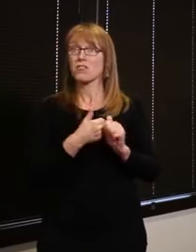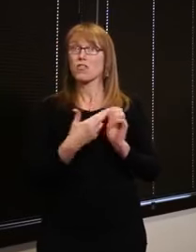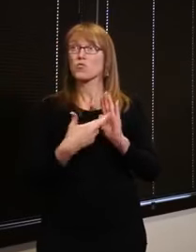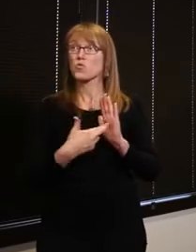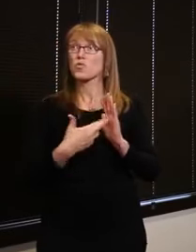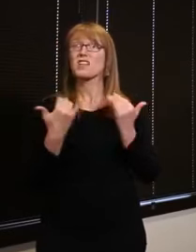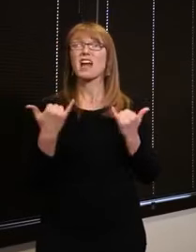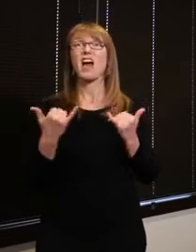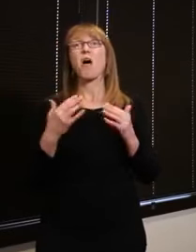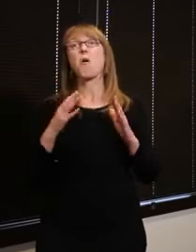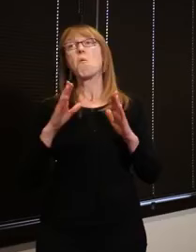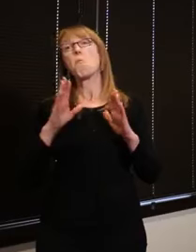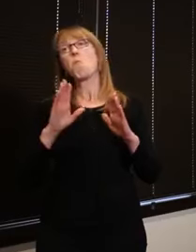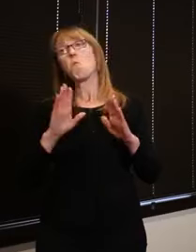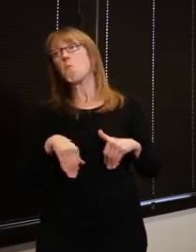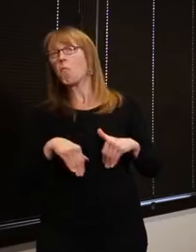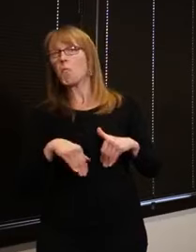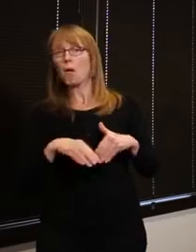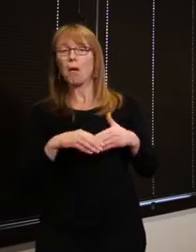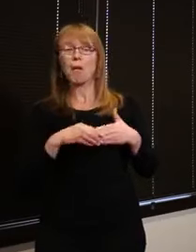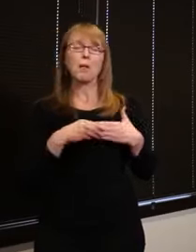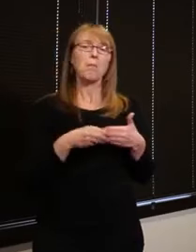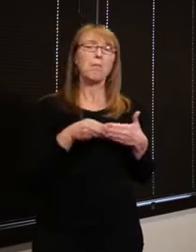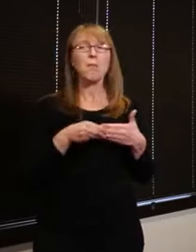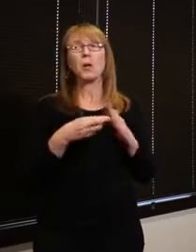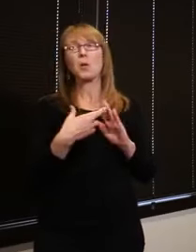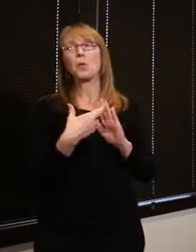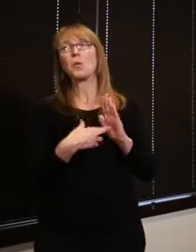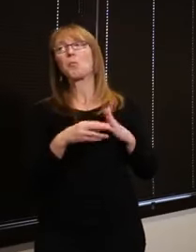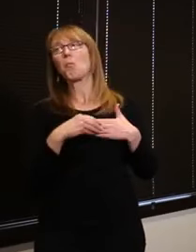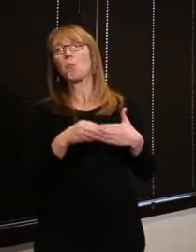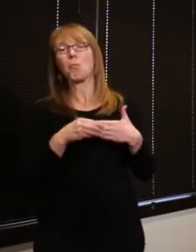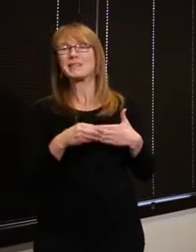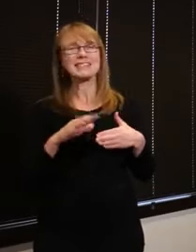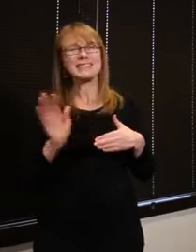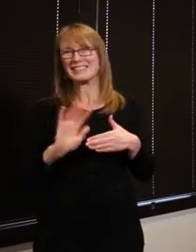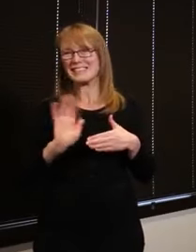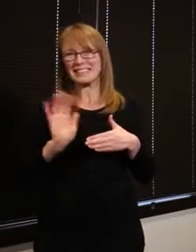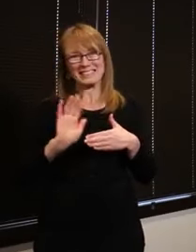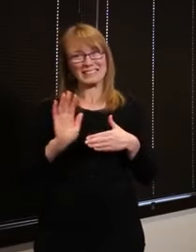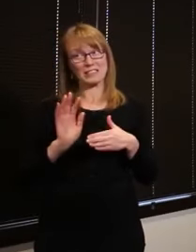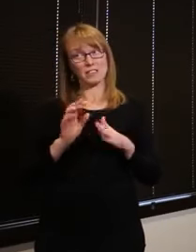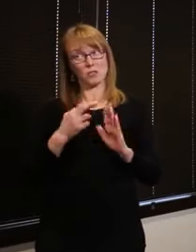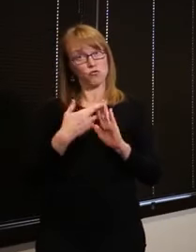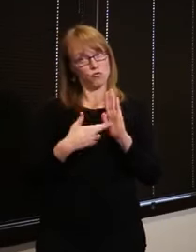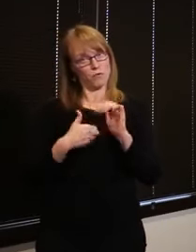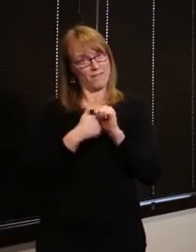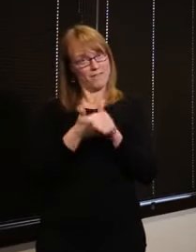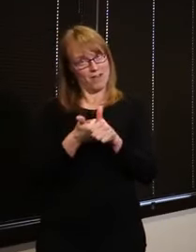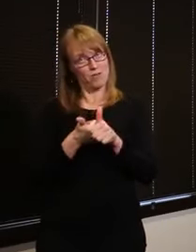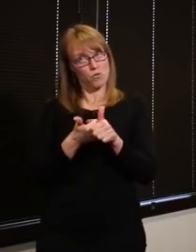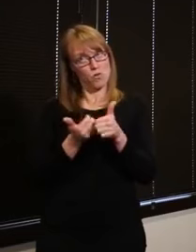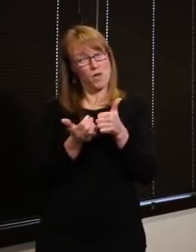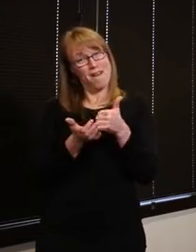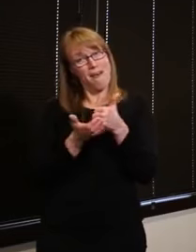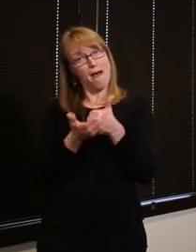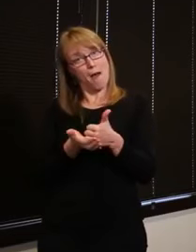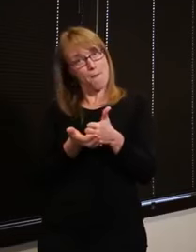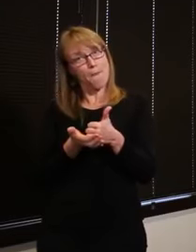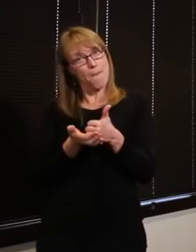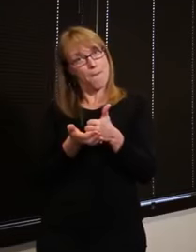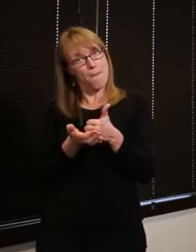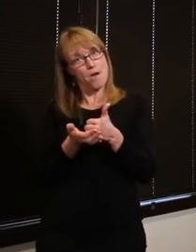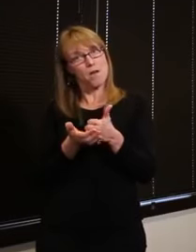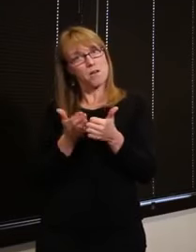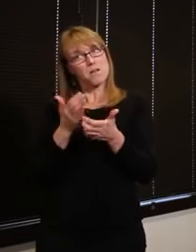practices that we put in place, and they are helping keep the pressure down on that curve. But we are still operating